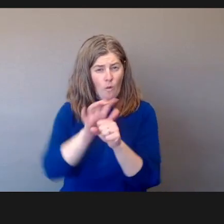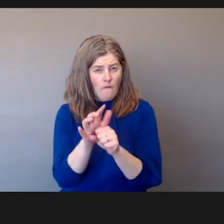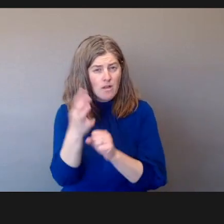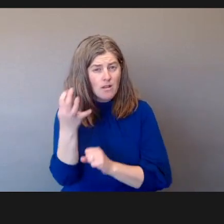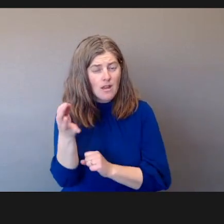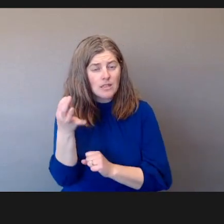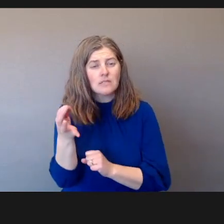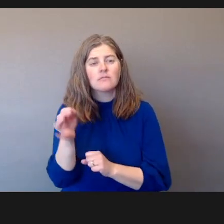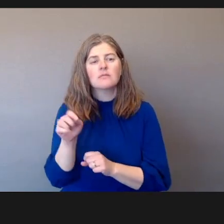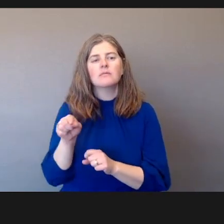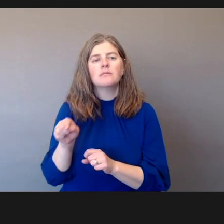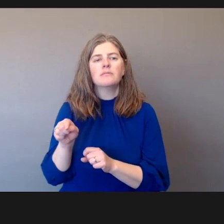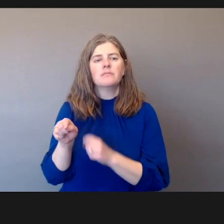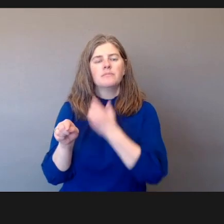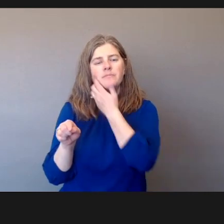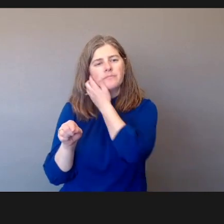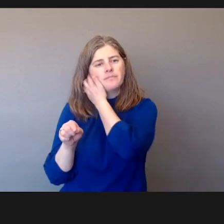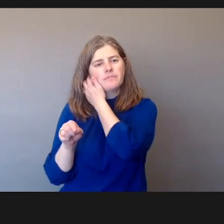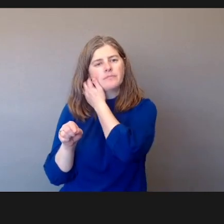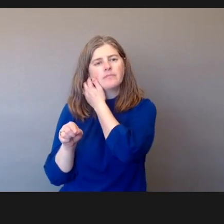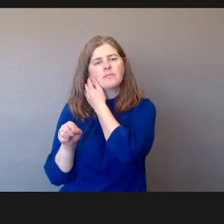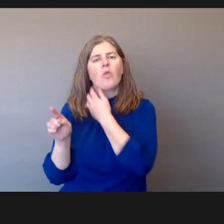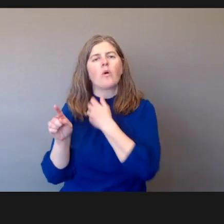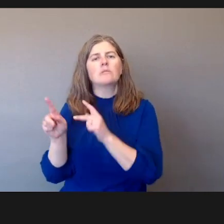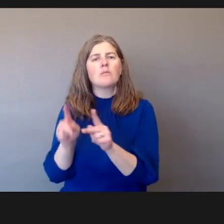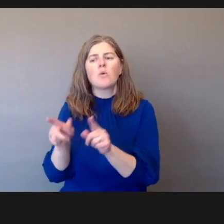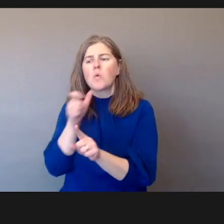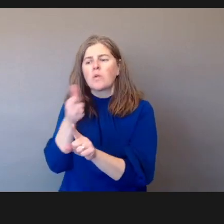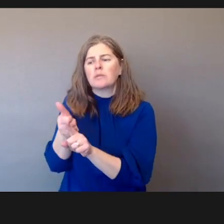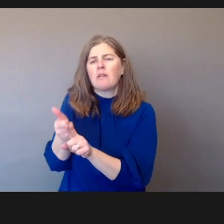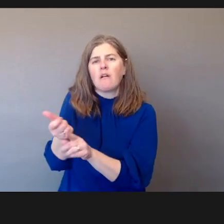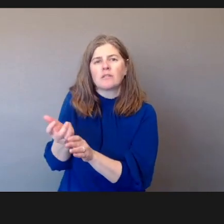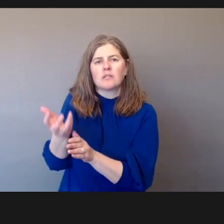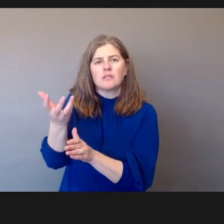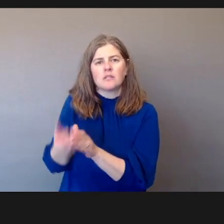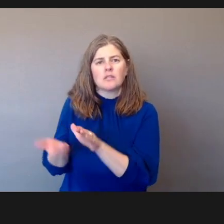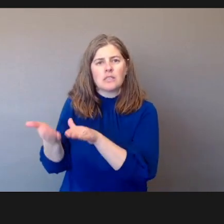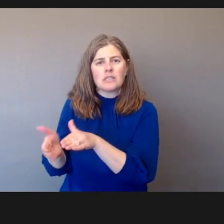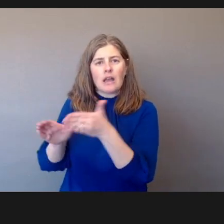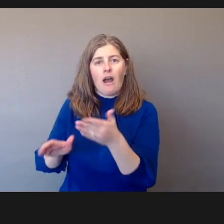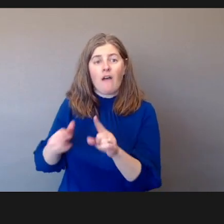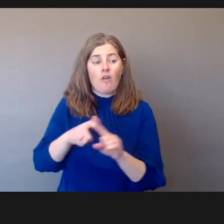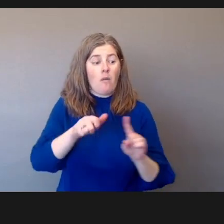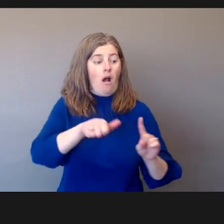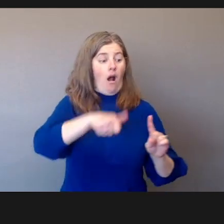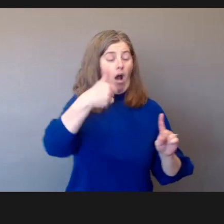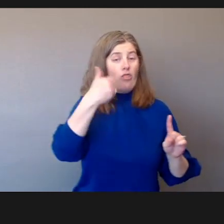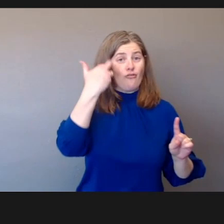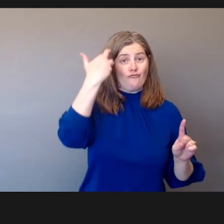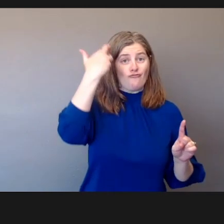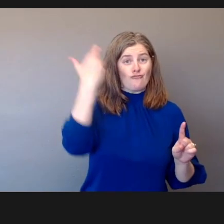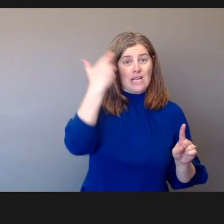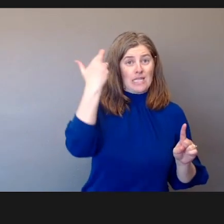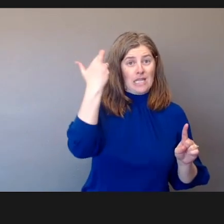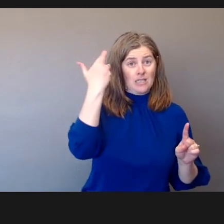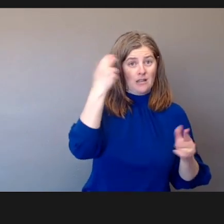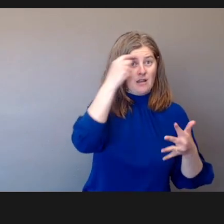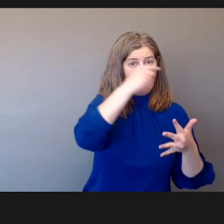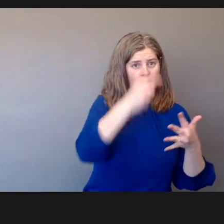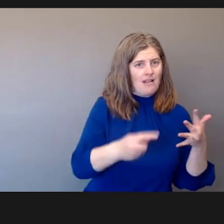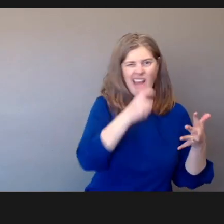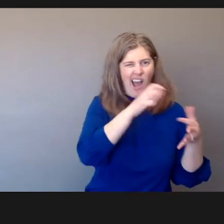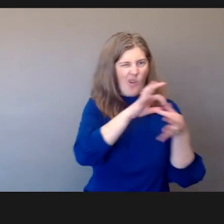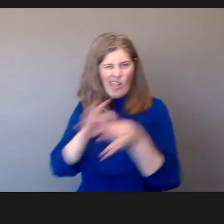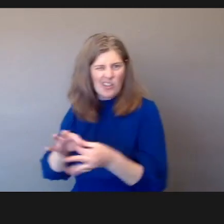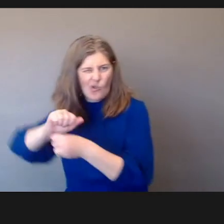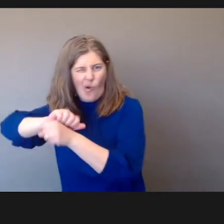and those are the people who died from other reasons, not COVID. And so